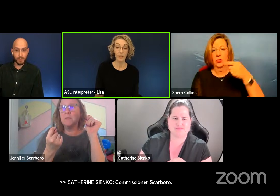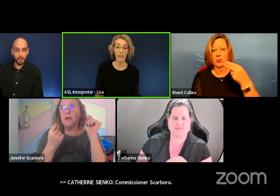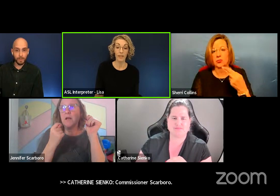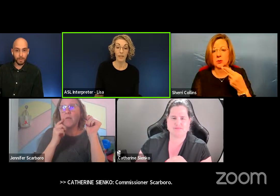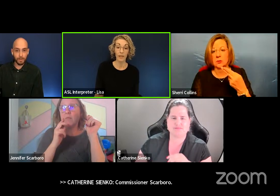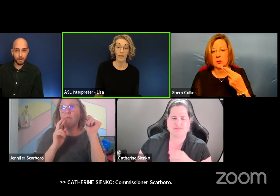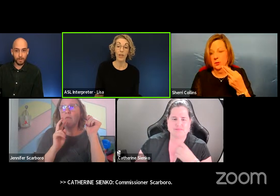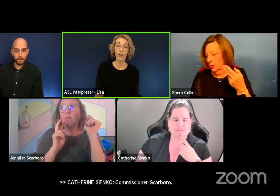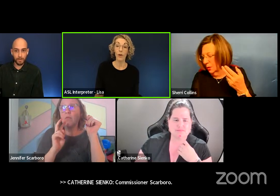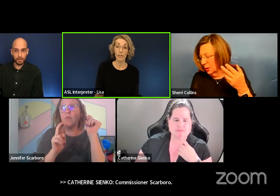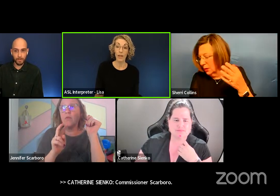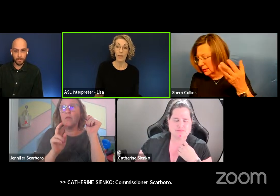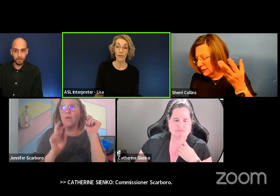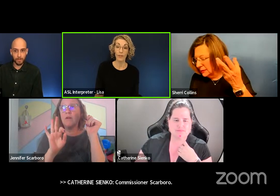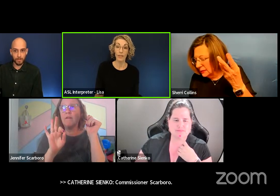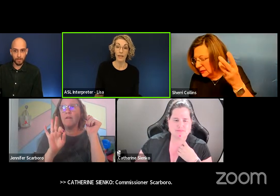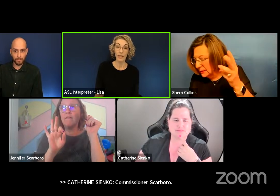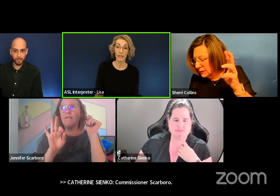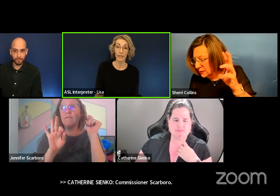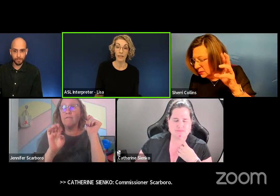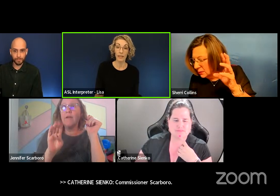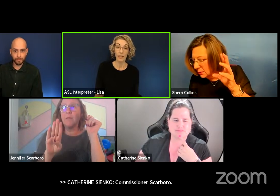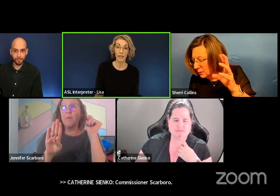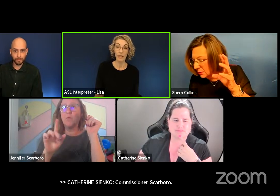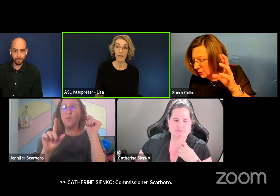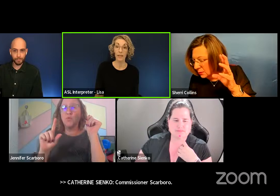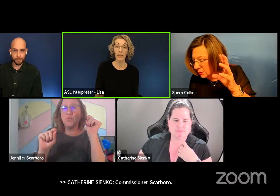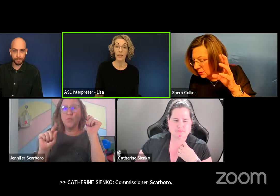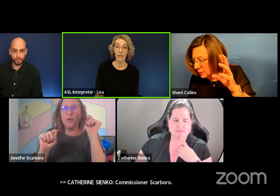Thursday. They're always on Thursdays.